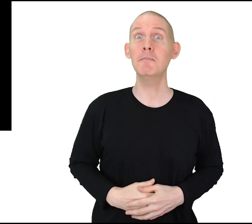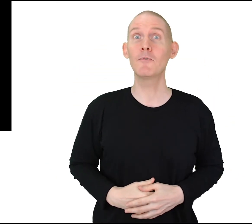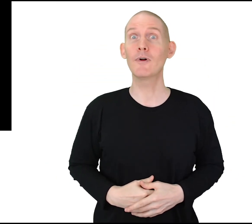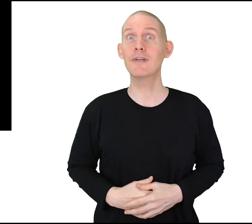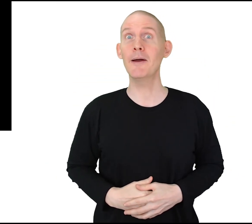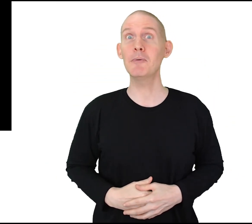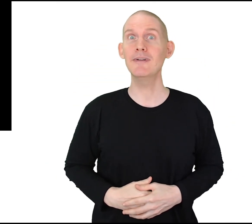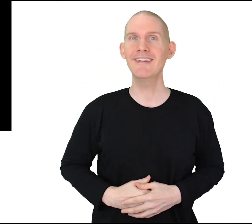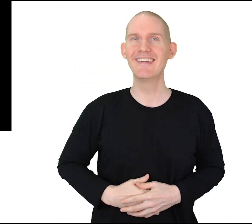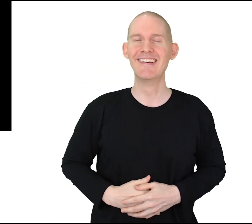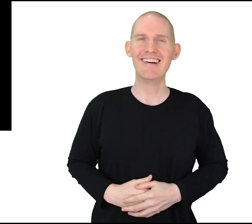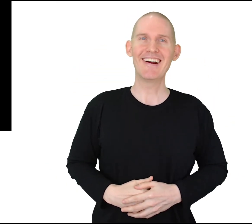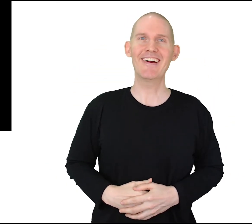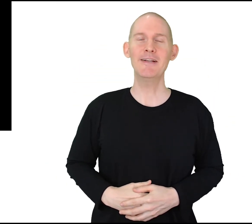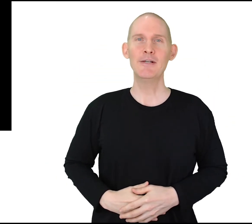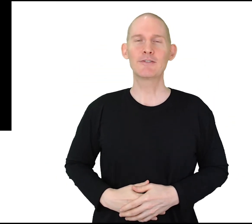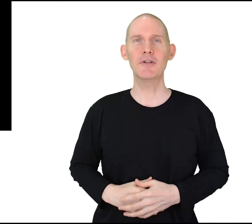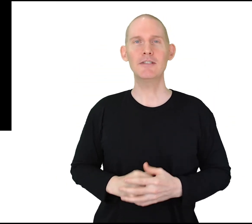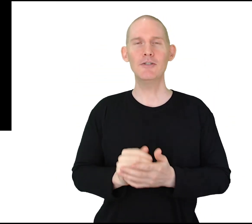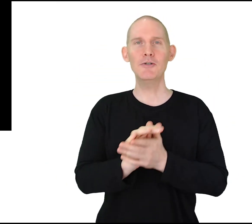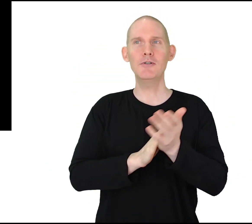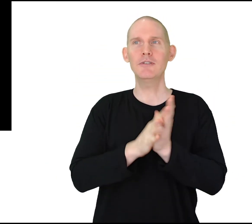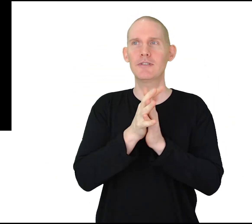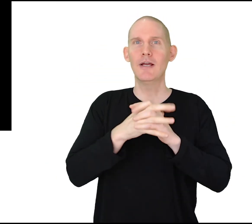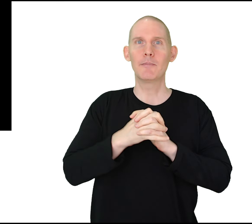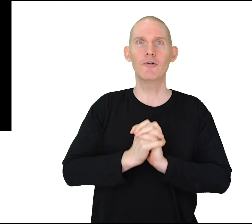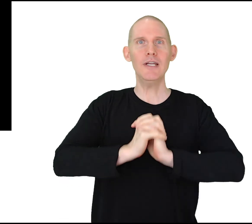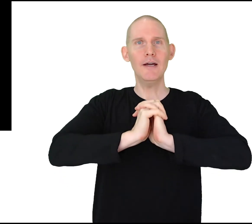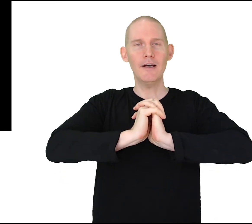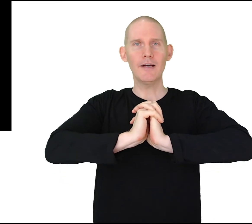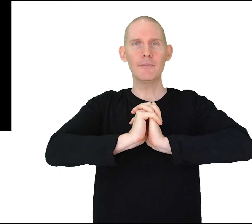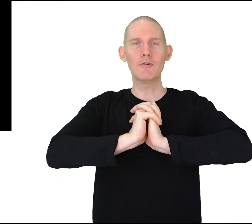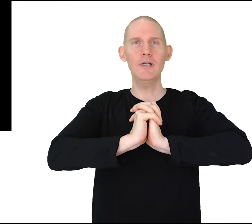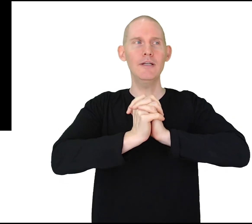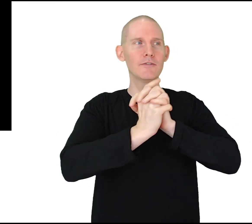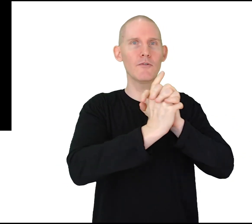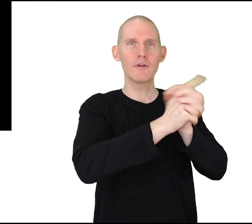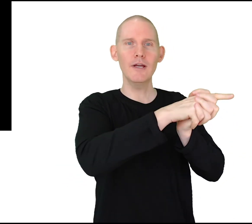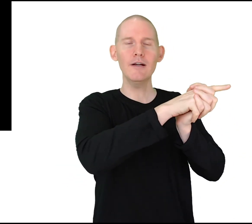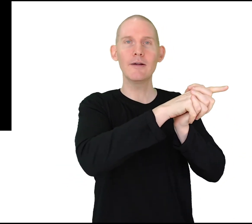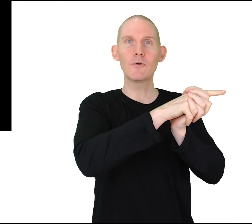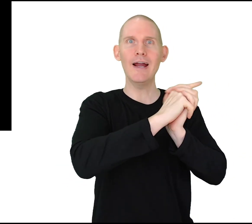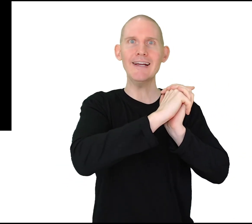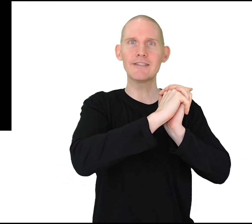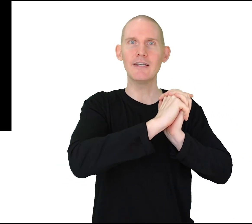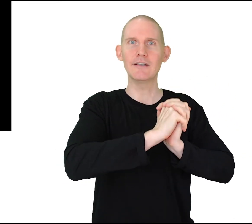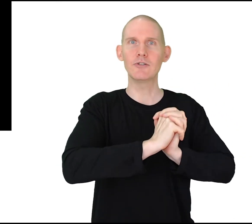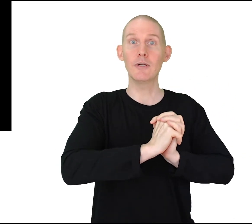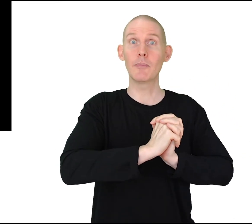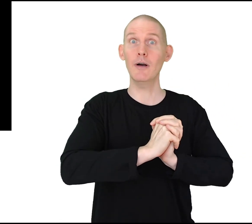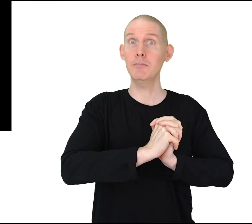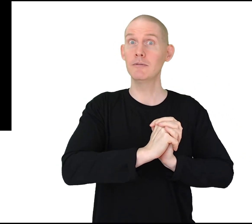What's happening? All right, so let's use Maria, and Maria is over there, and we're asking, she burp? Here